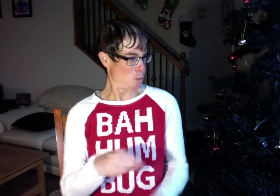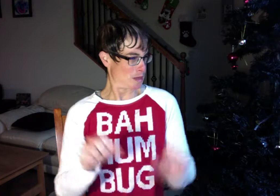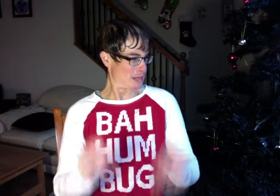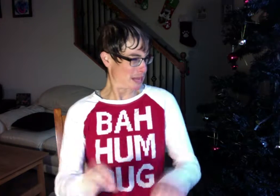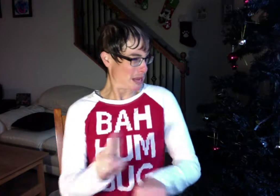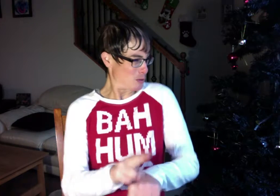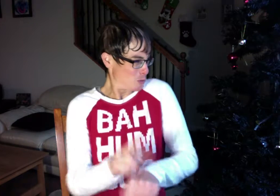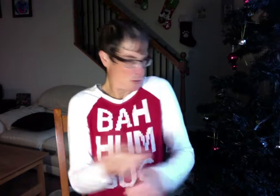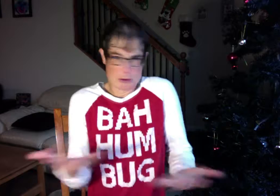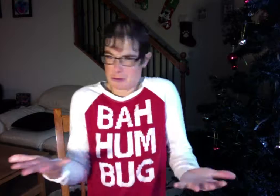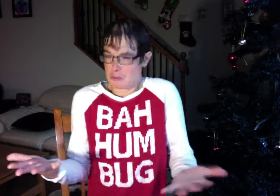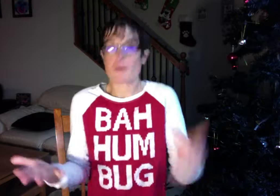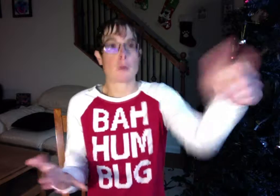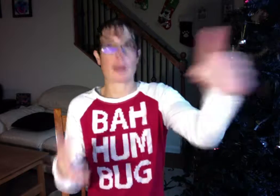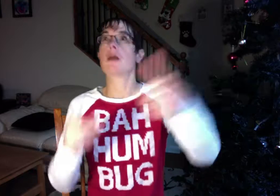Cruel. What else? Jalen?